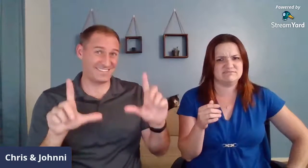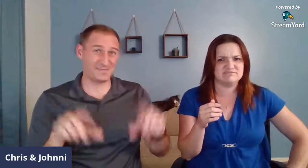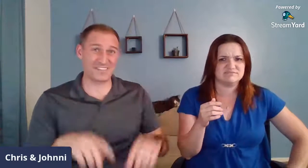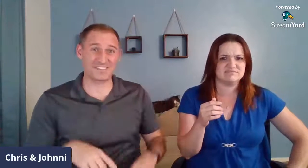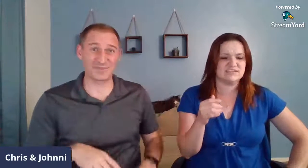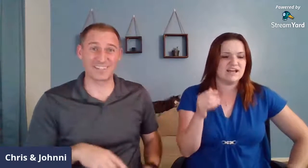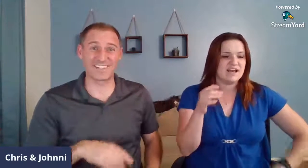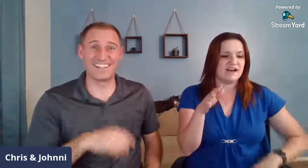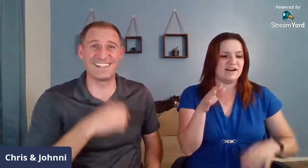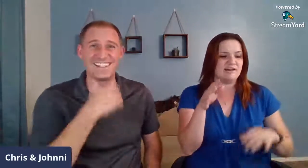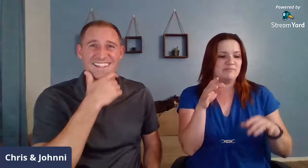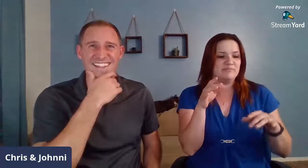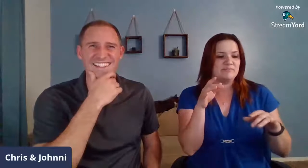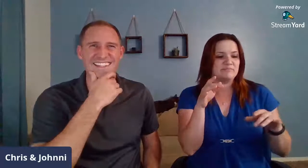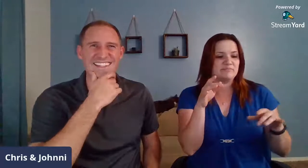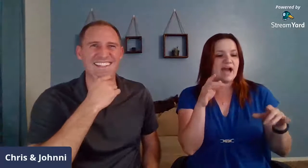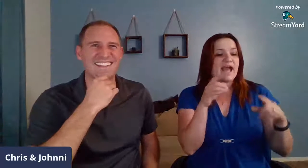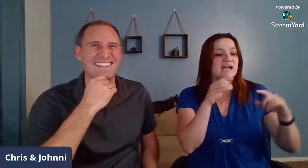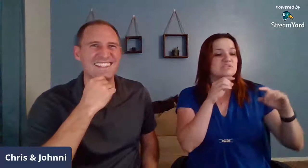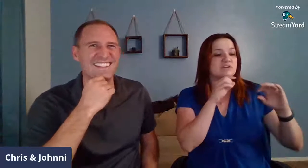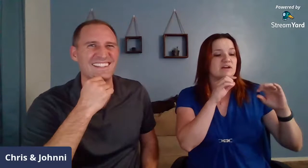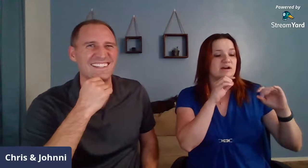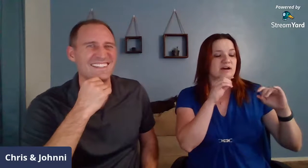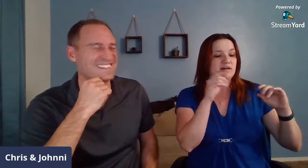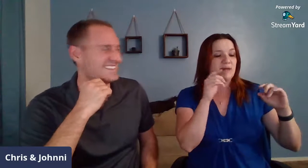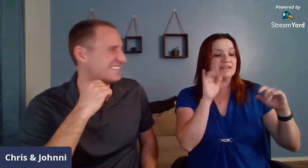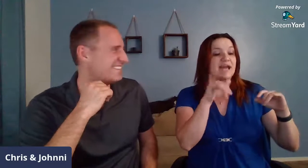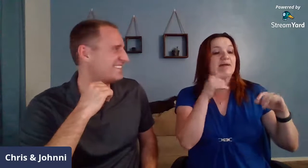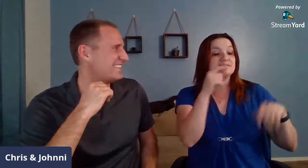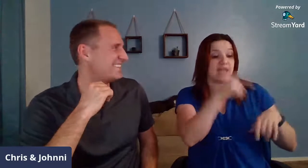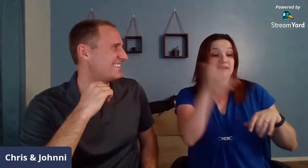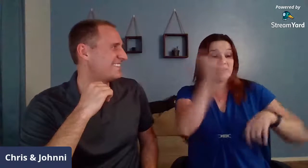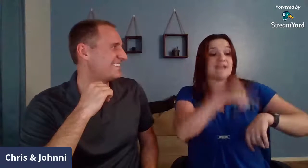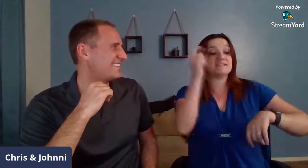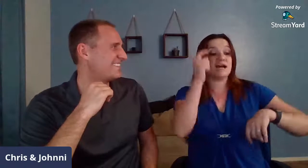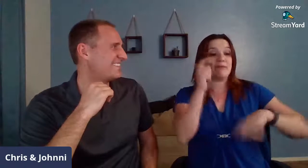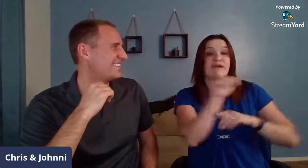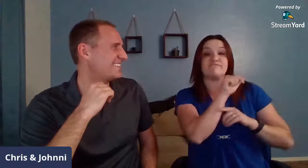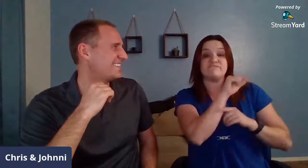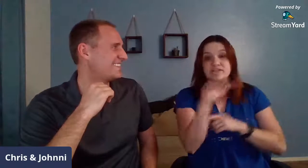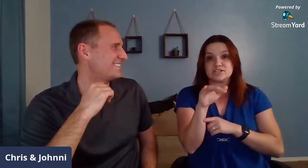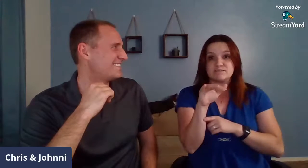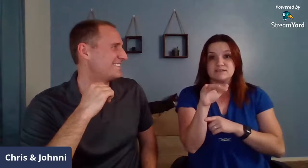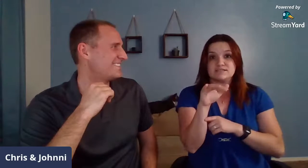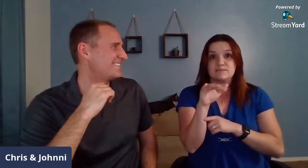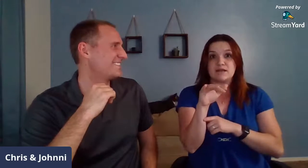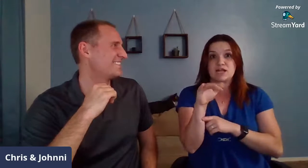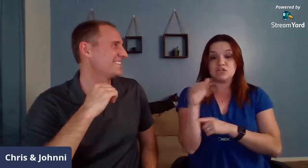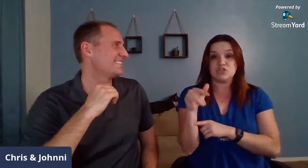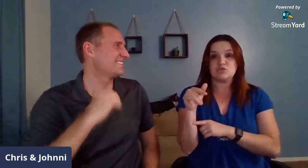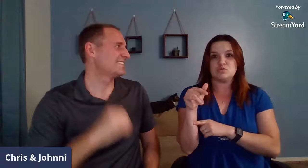put it somewhere. I had to. At that time, I finger spelt it, but I knew